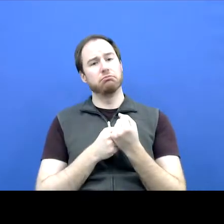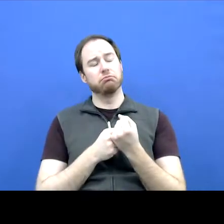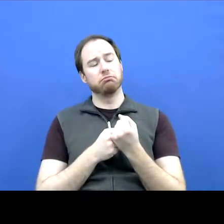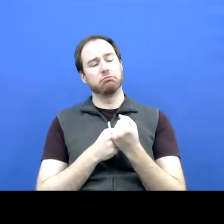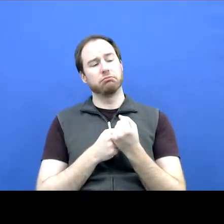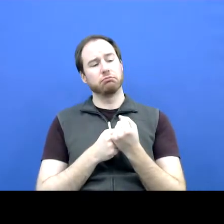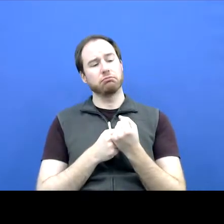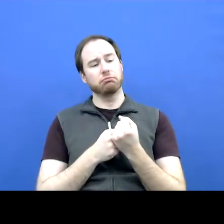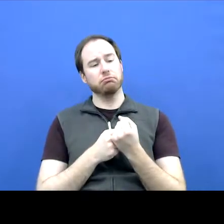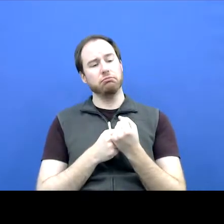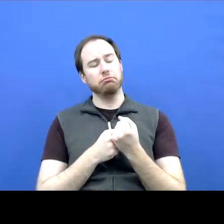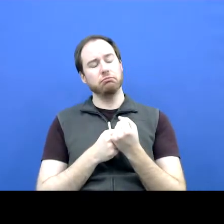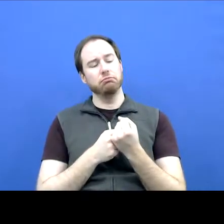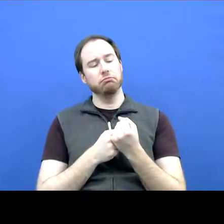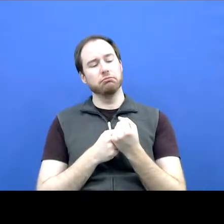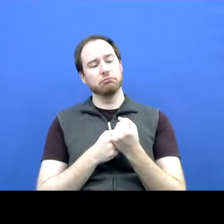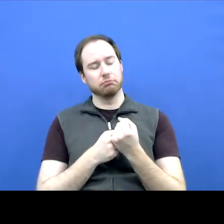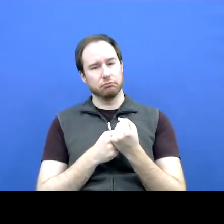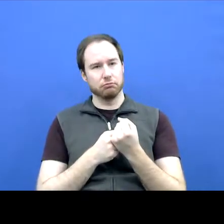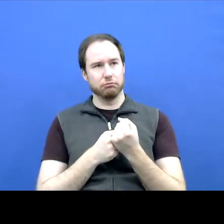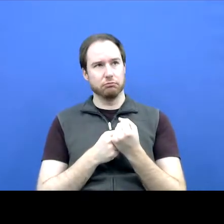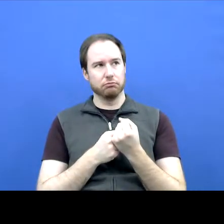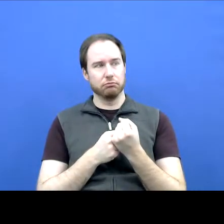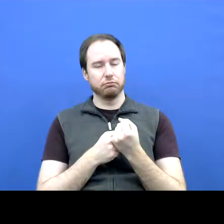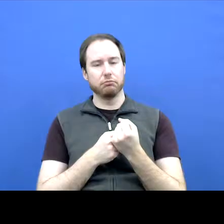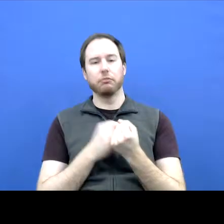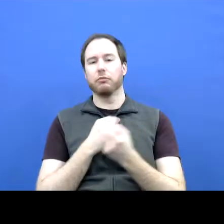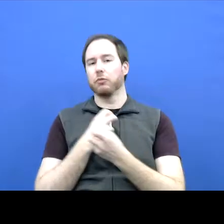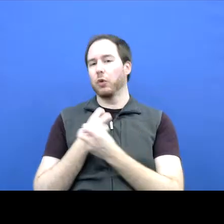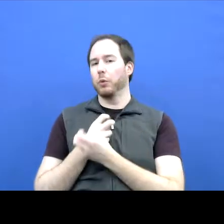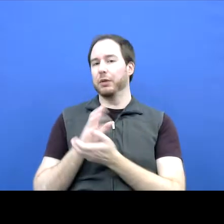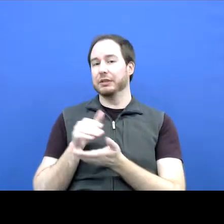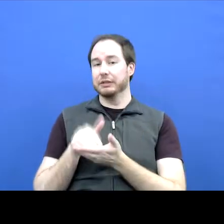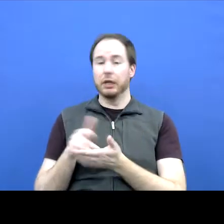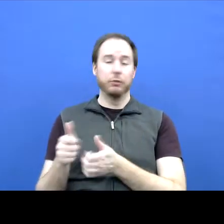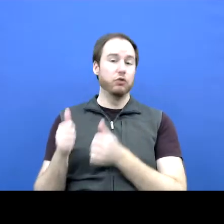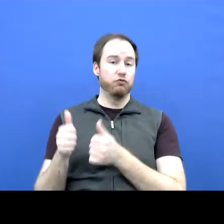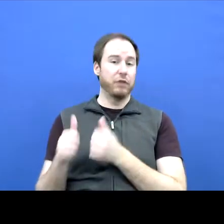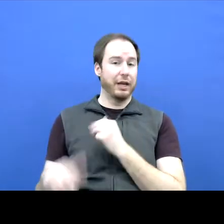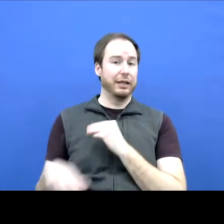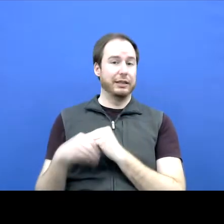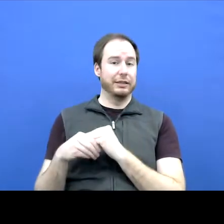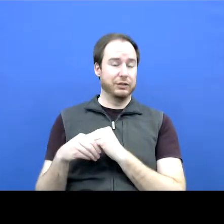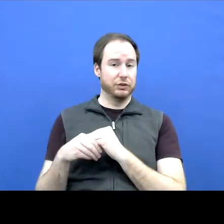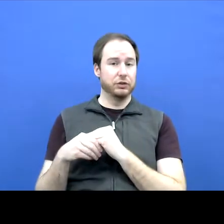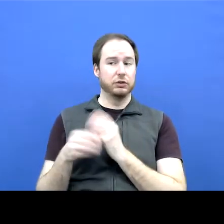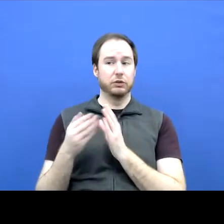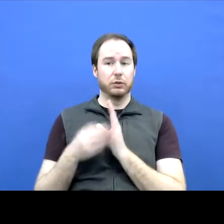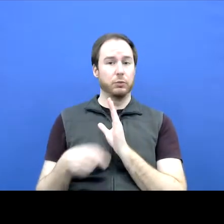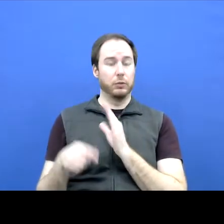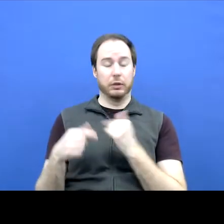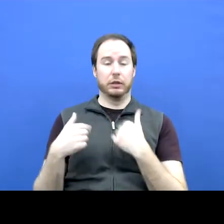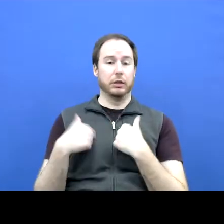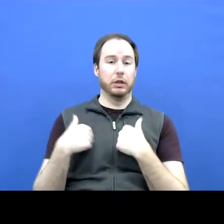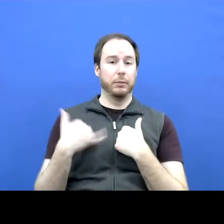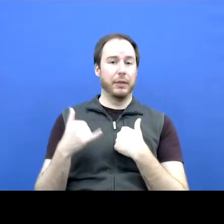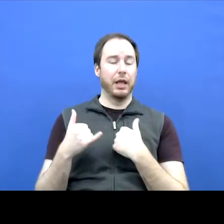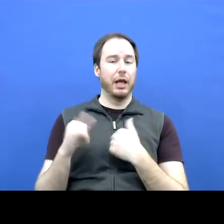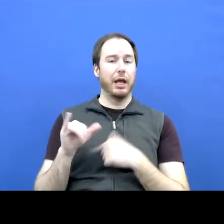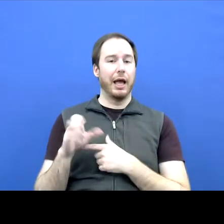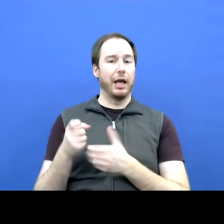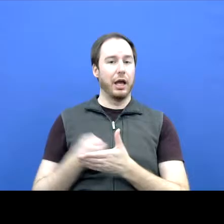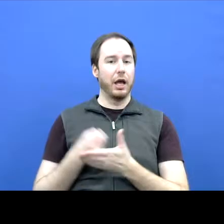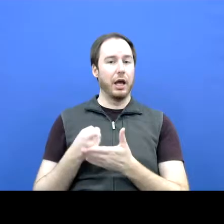I will say the orthopedic center has been a great addition. as somebody who played ice hockey goalie